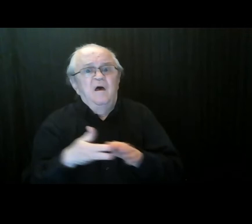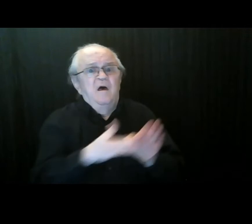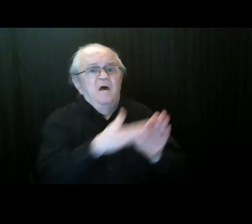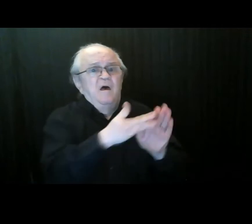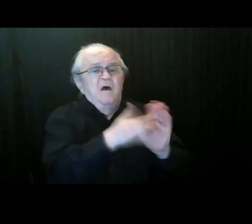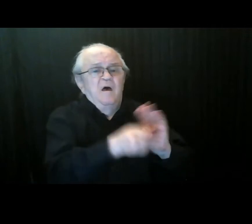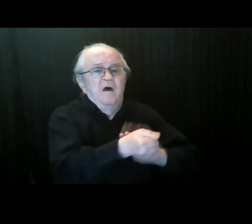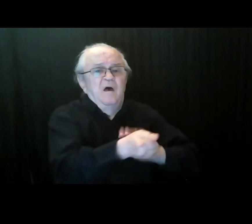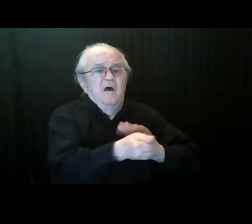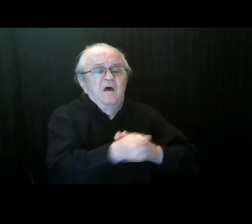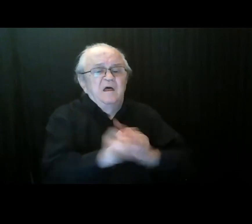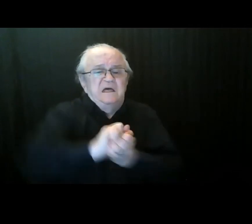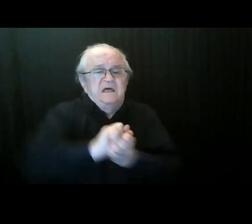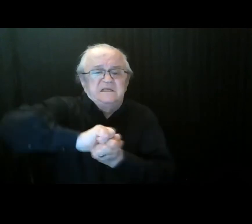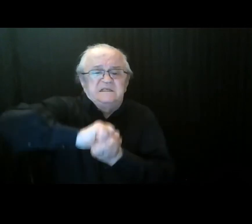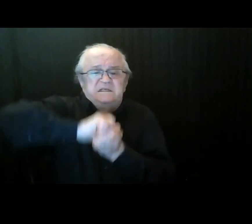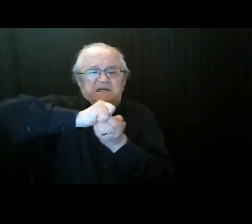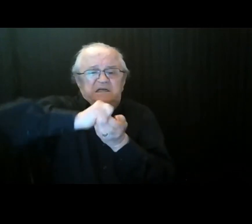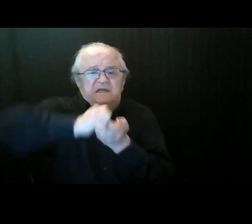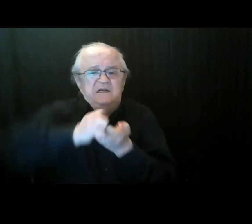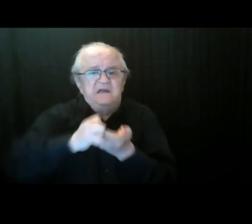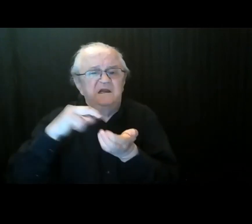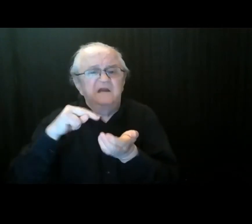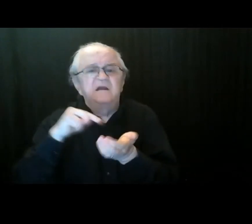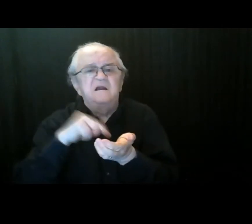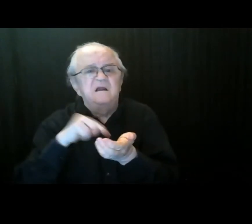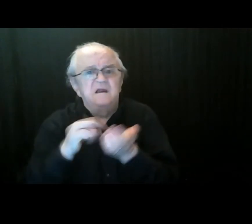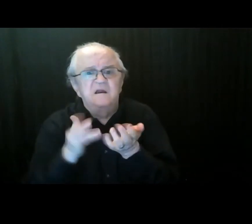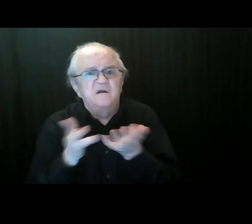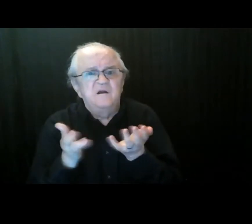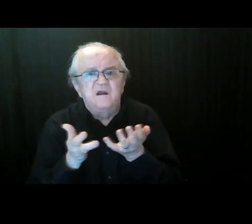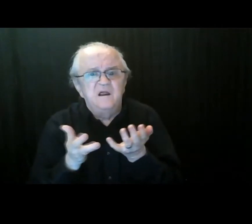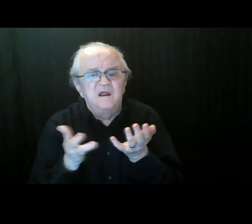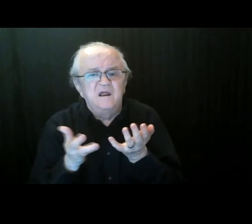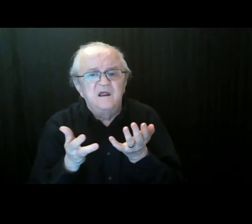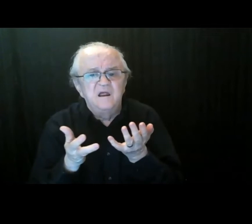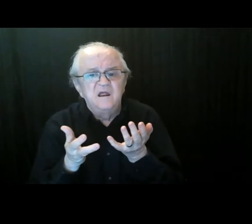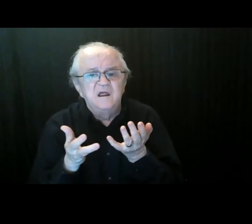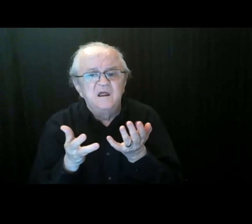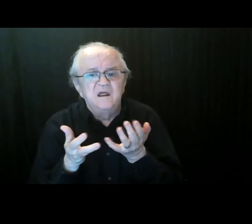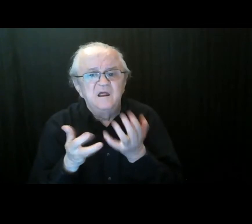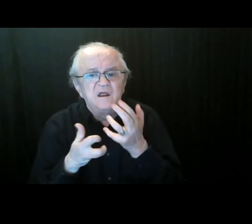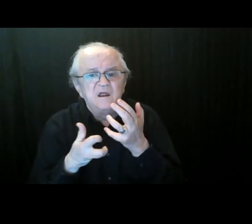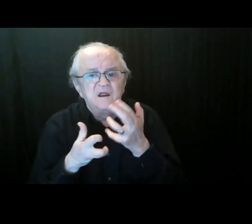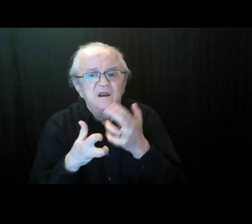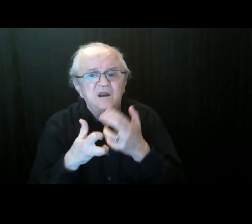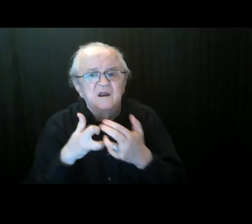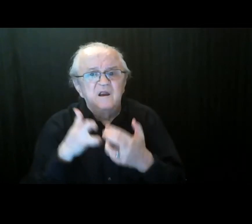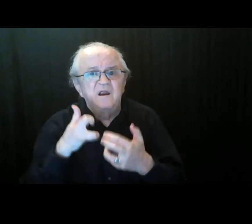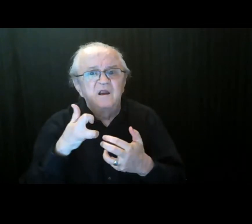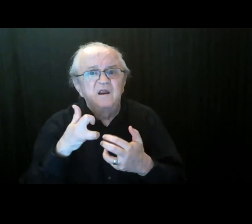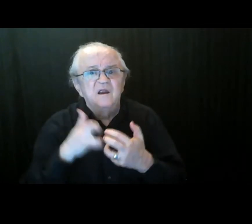up her hand and see what she held. It was a gray